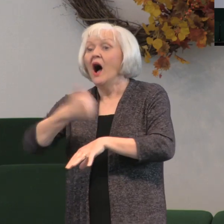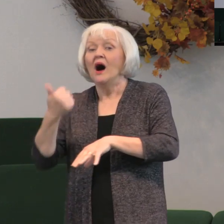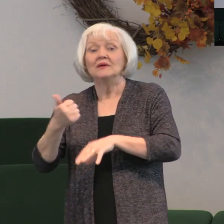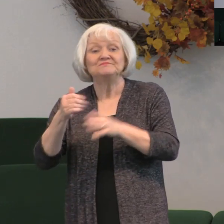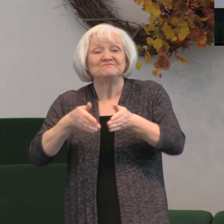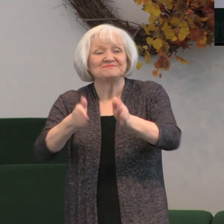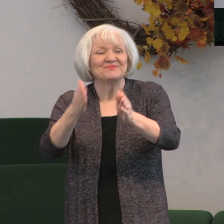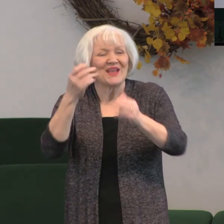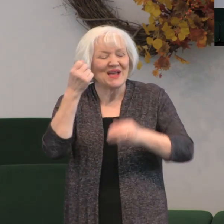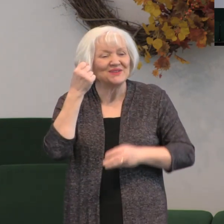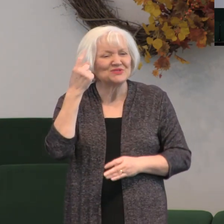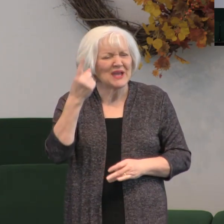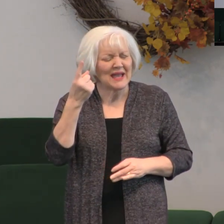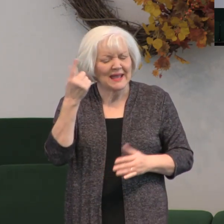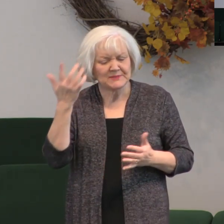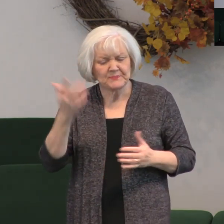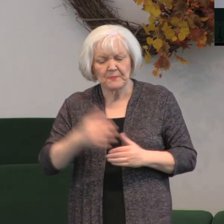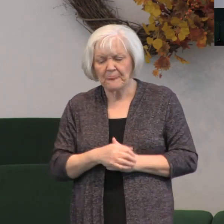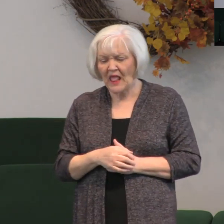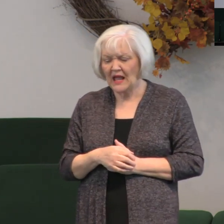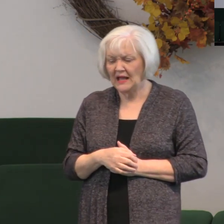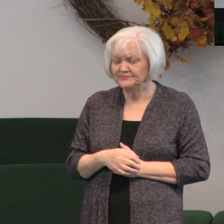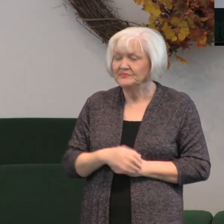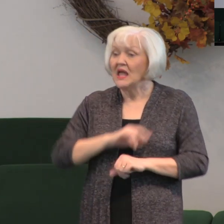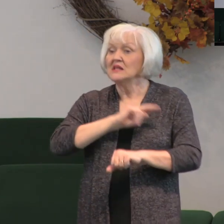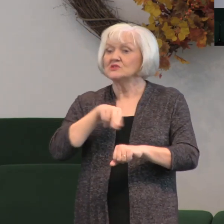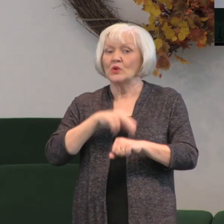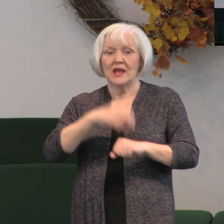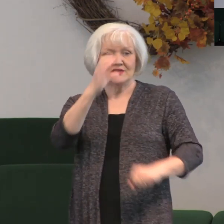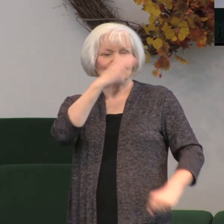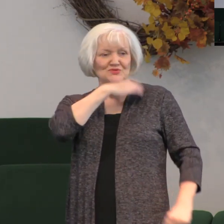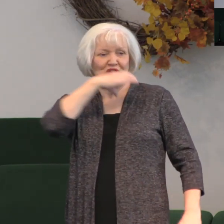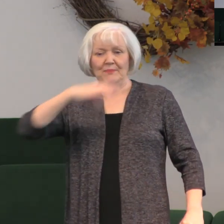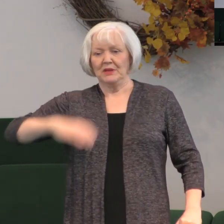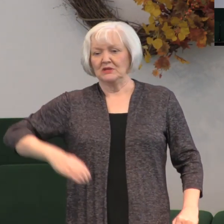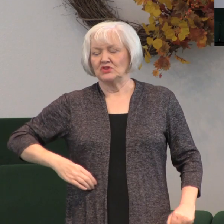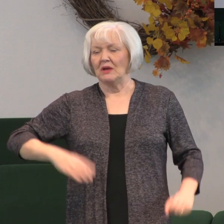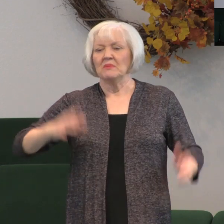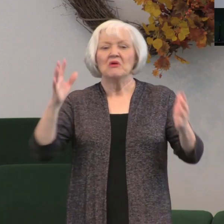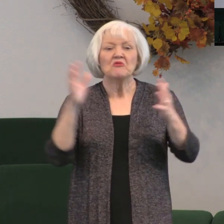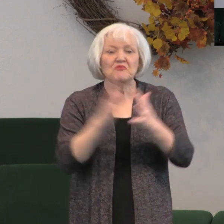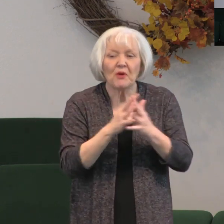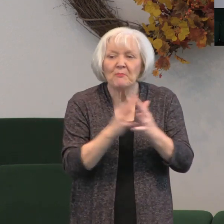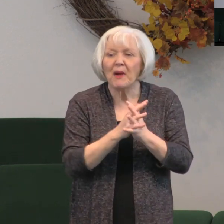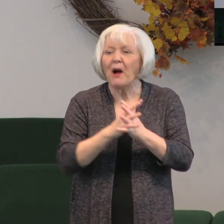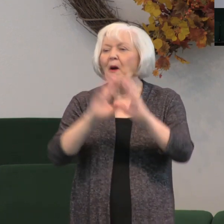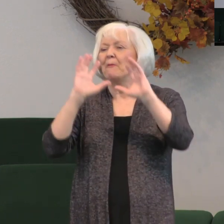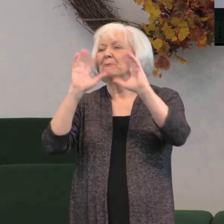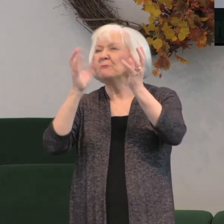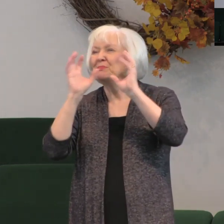triumphal procession is is that after a national championship whether it be football or basketball or baseball or whatever when